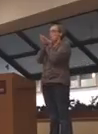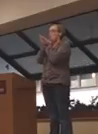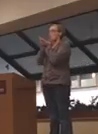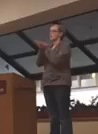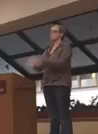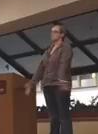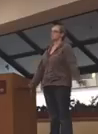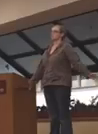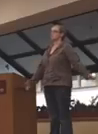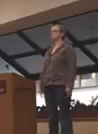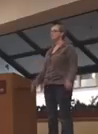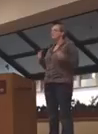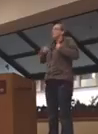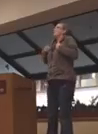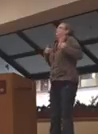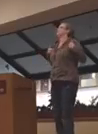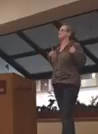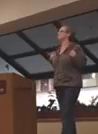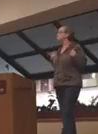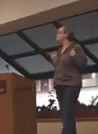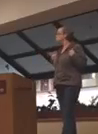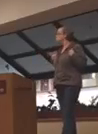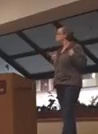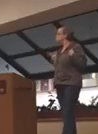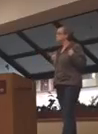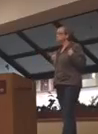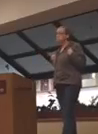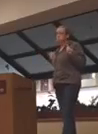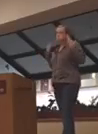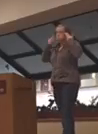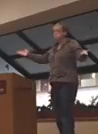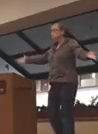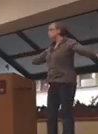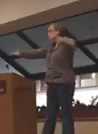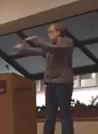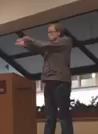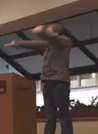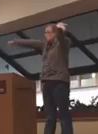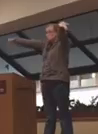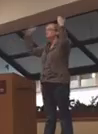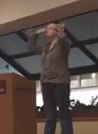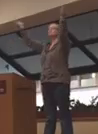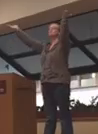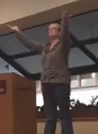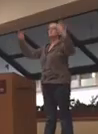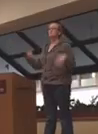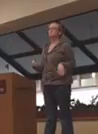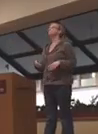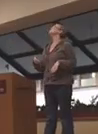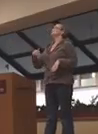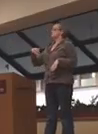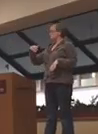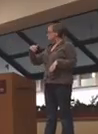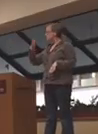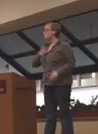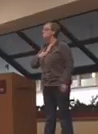Right now, there's no trust in our certification. For myself. I mean, I don't know what the rest of you are thinking. I